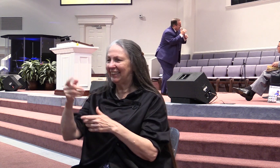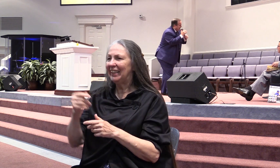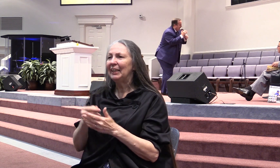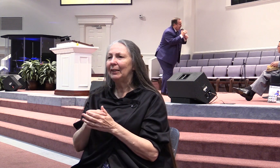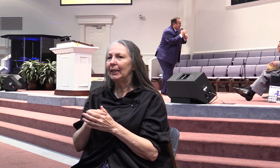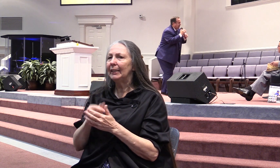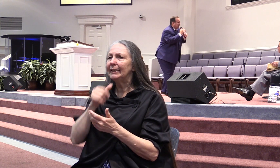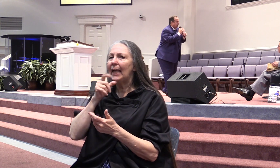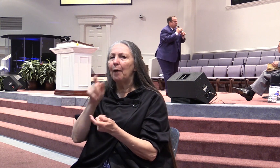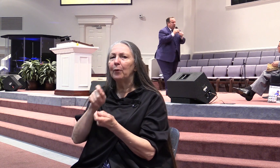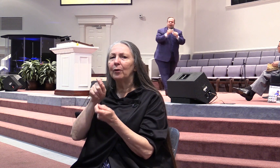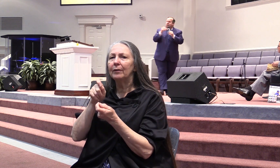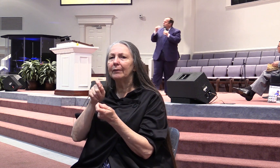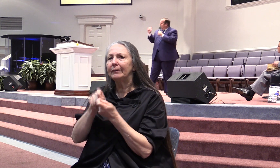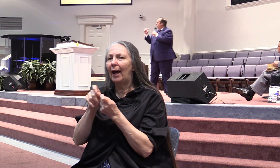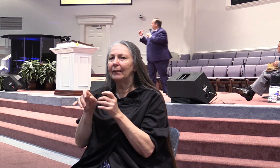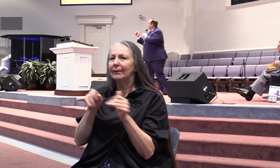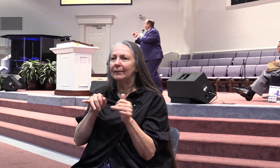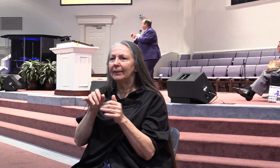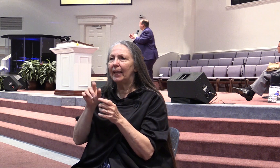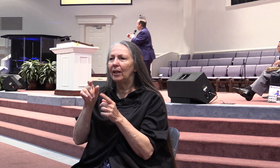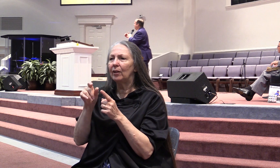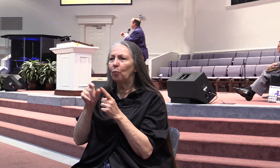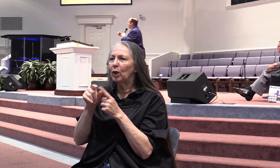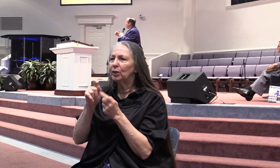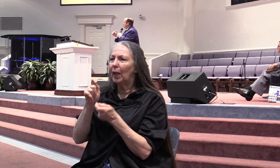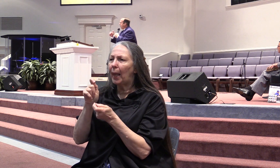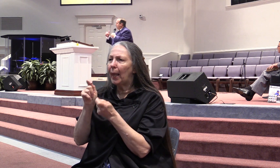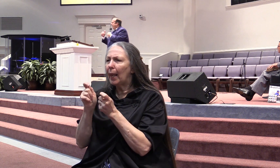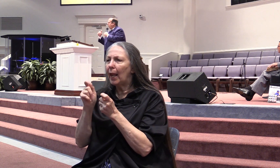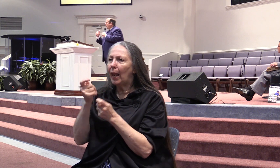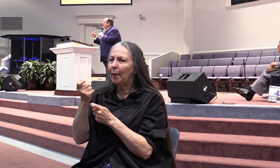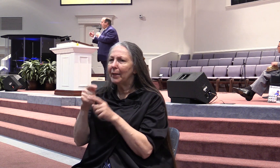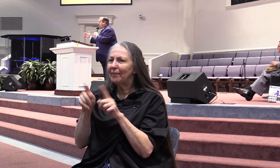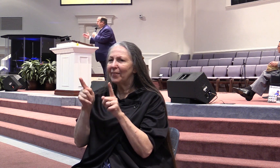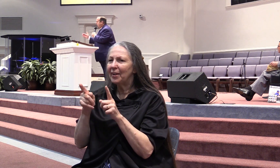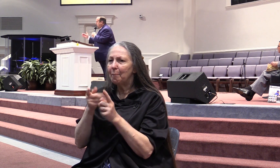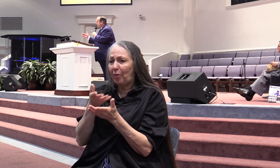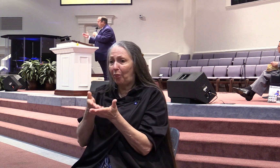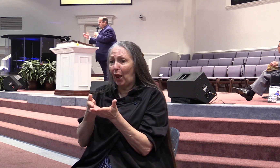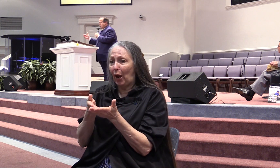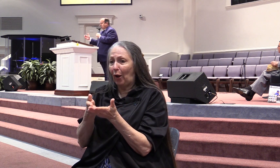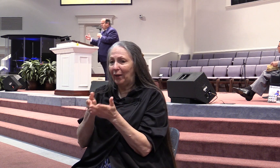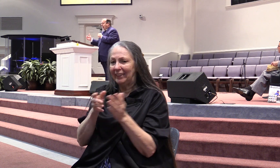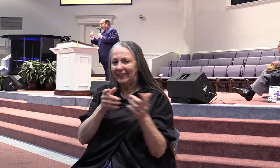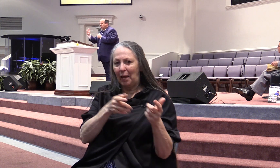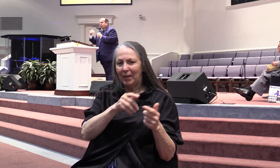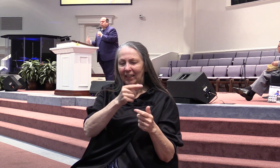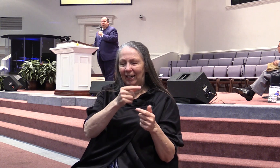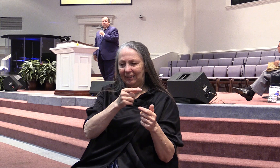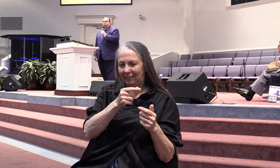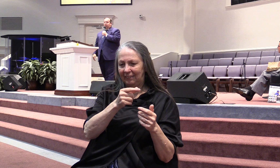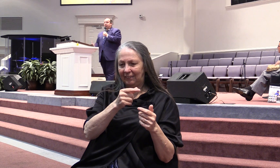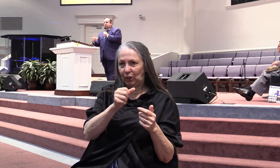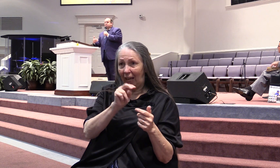quite as concise. Some of them are worded a little differently. But the fact that they're all there cannot be disputed. I will take